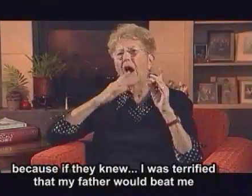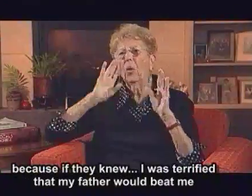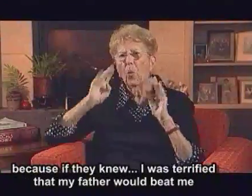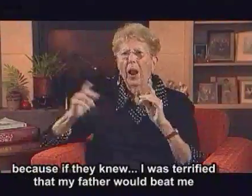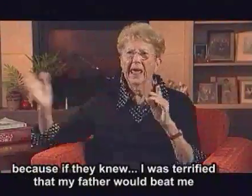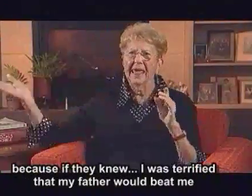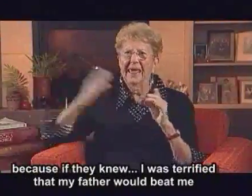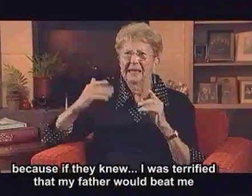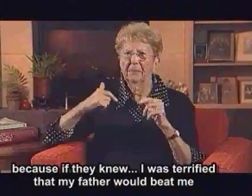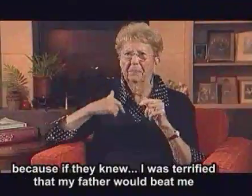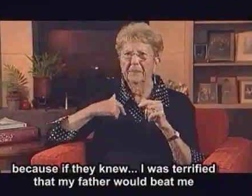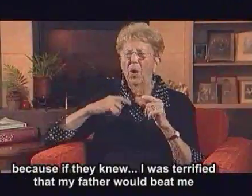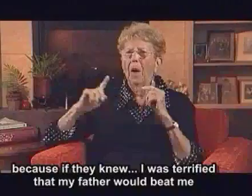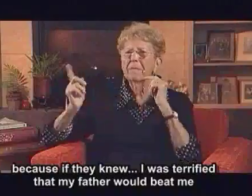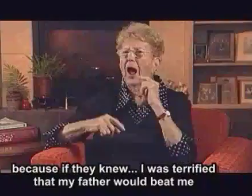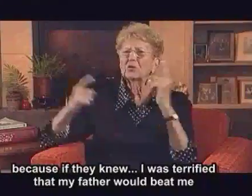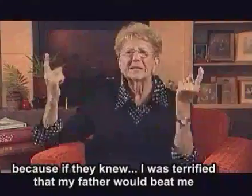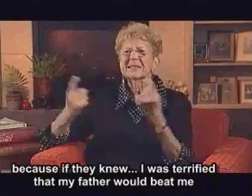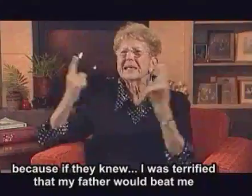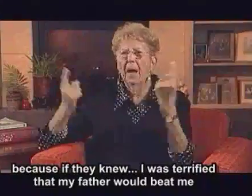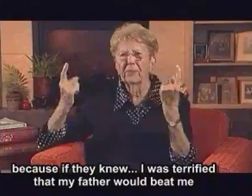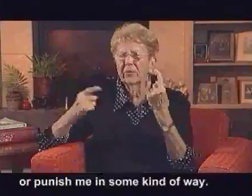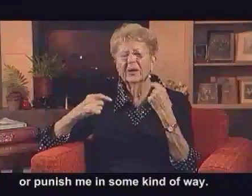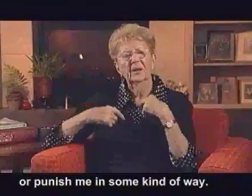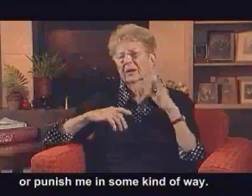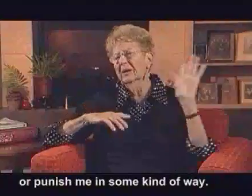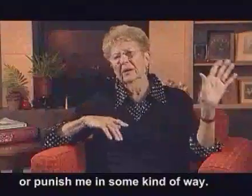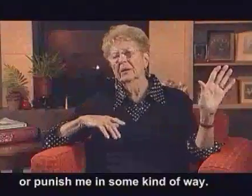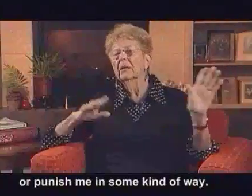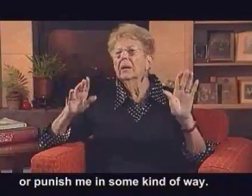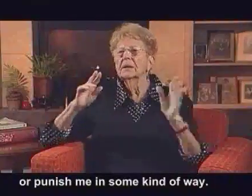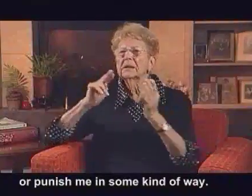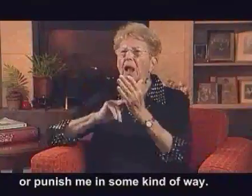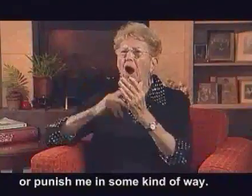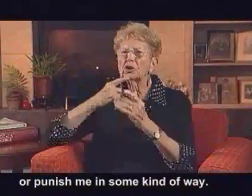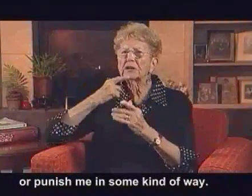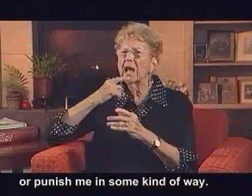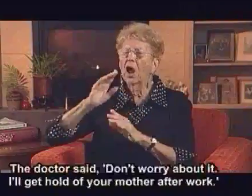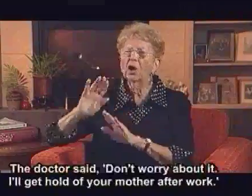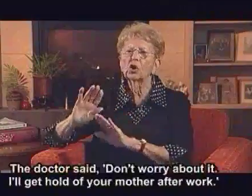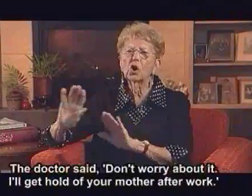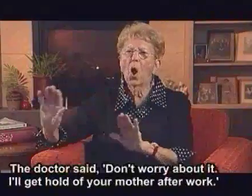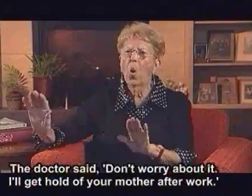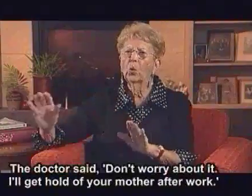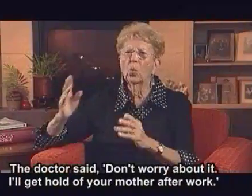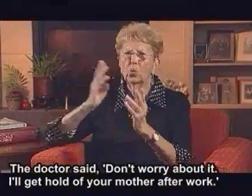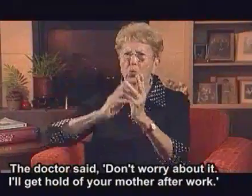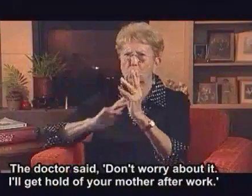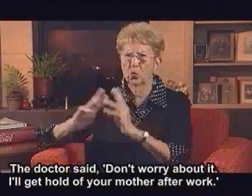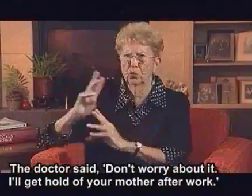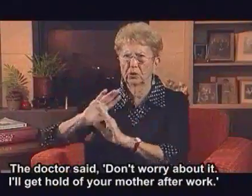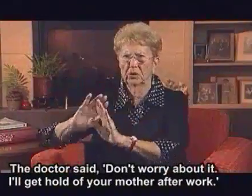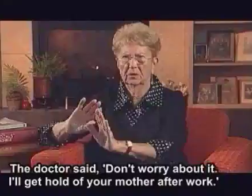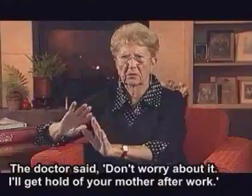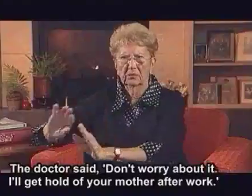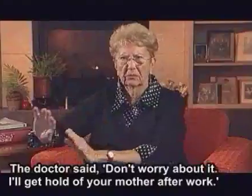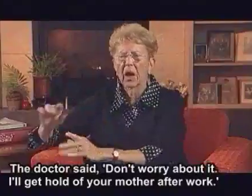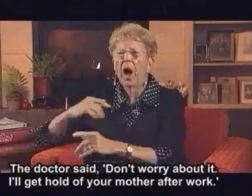I was terrified that my father would beat me or punish me in some kind of way. The doctor said, "Don't worry about